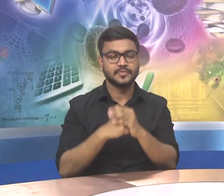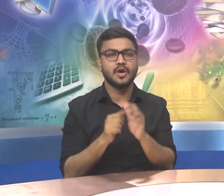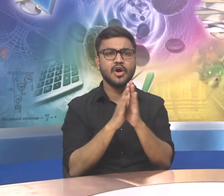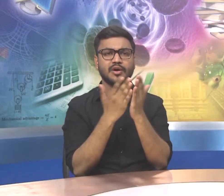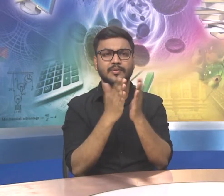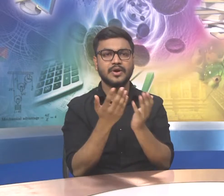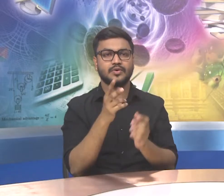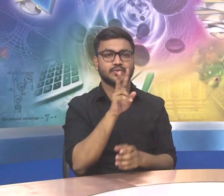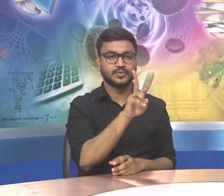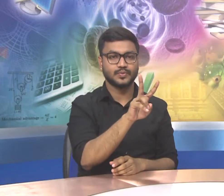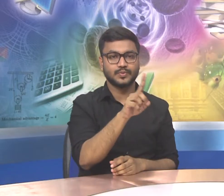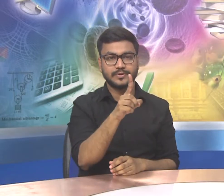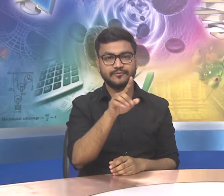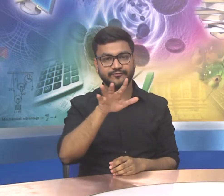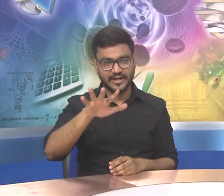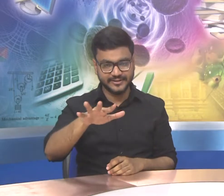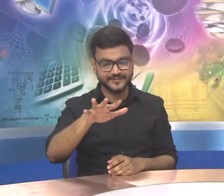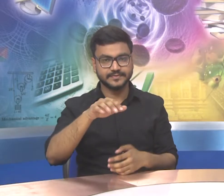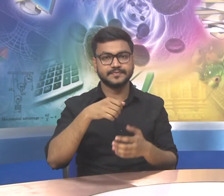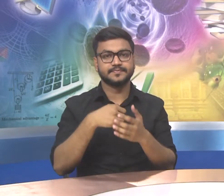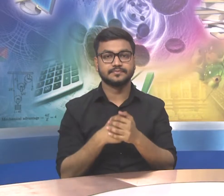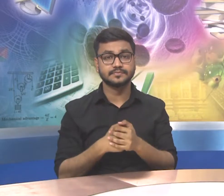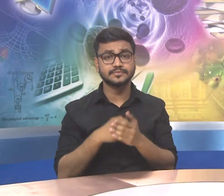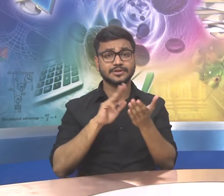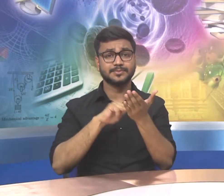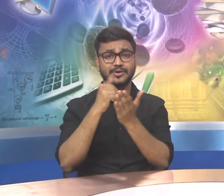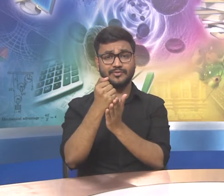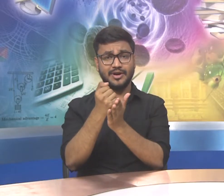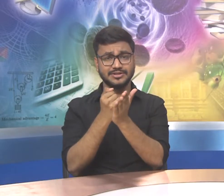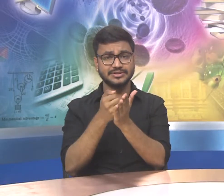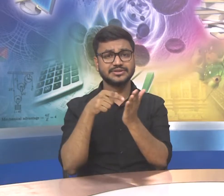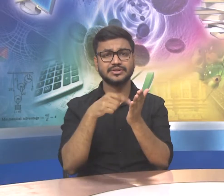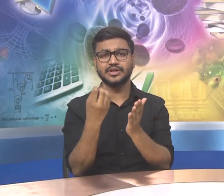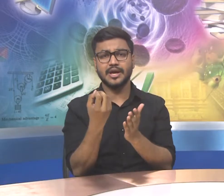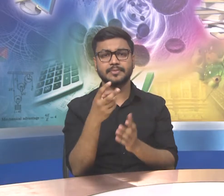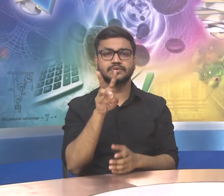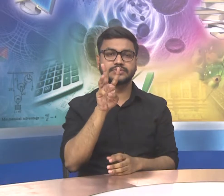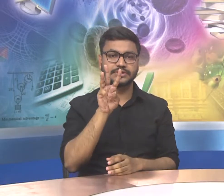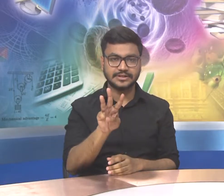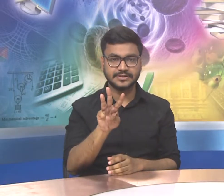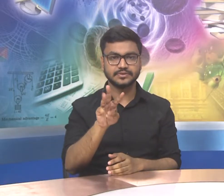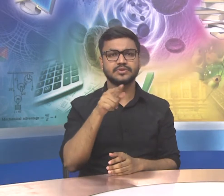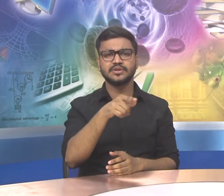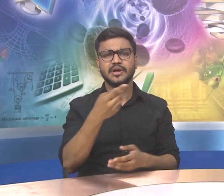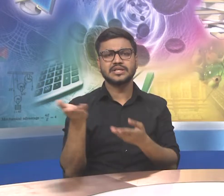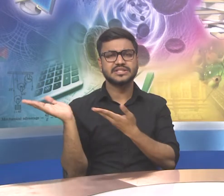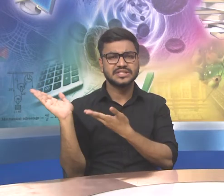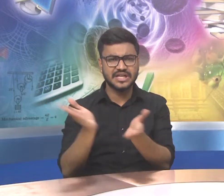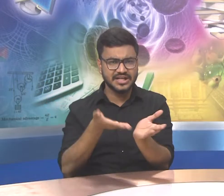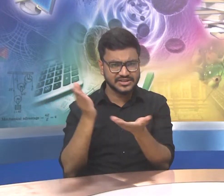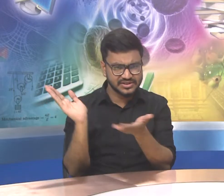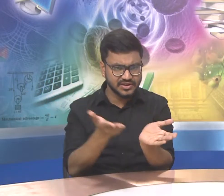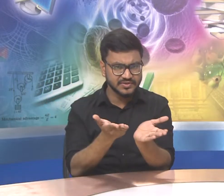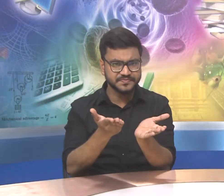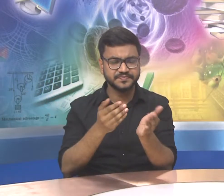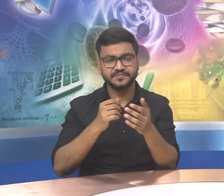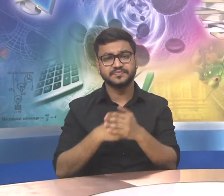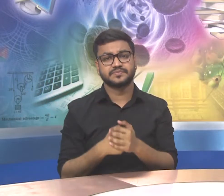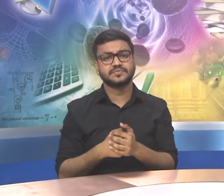Level: Secondary Level ISL Medium. Code number 215. Module